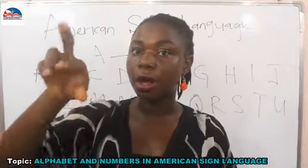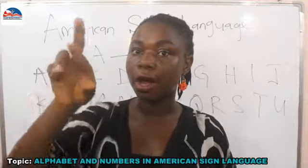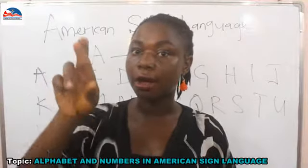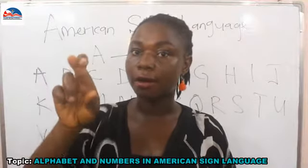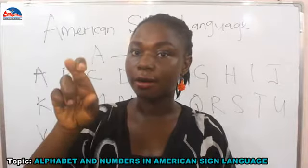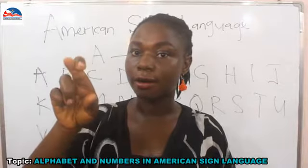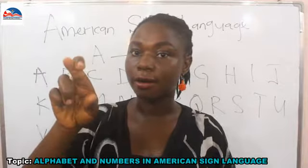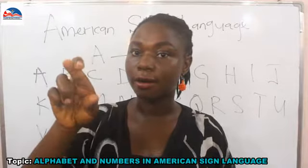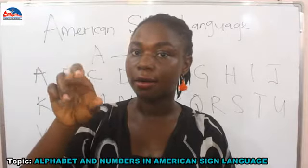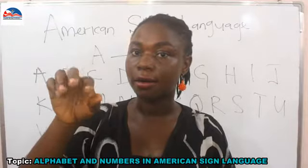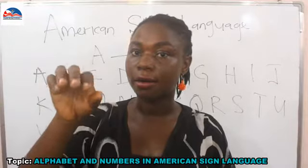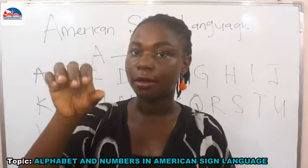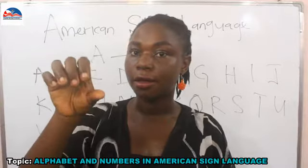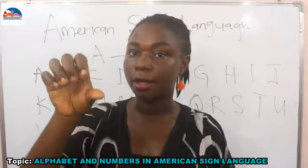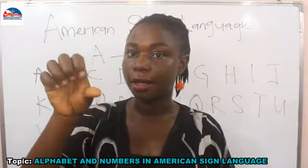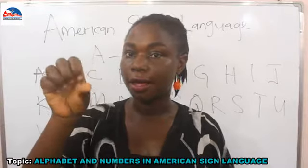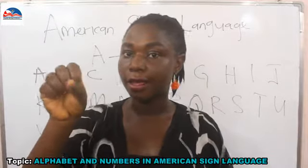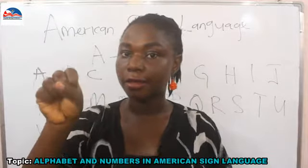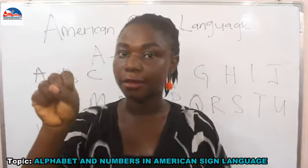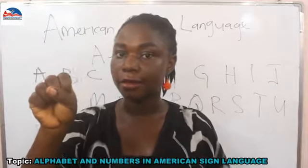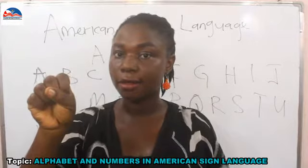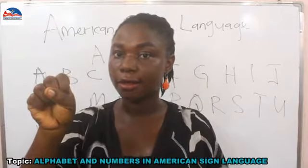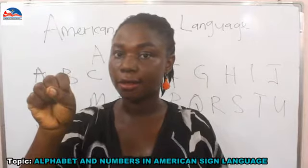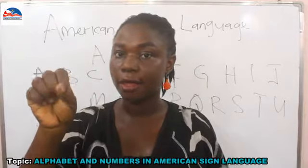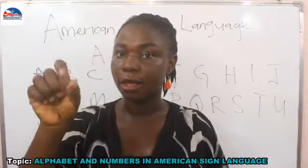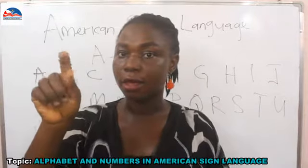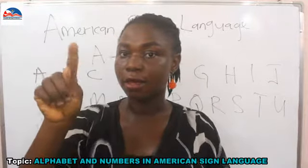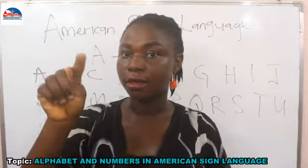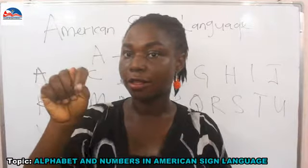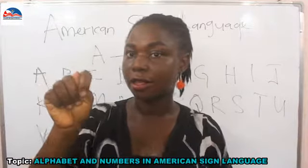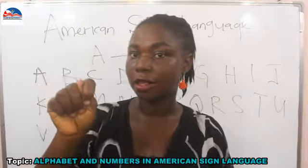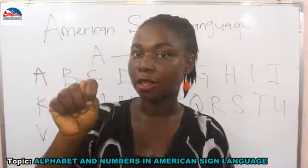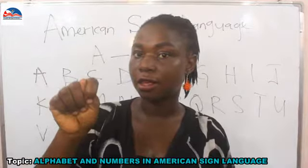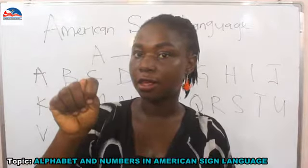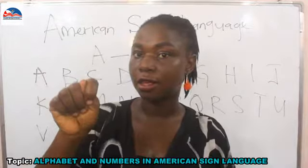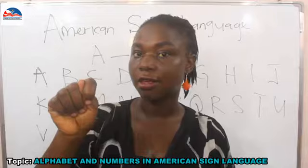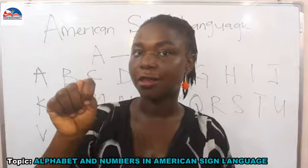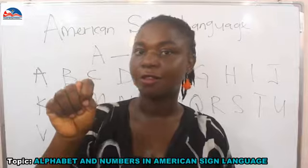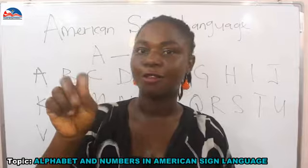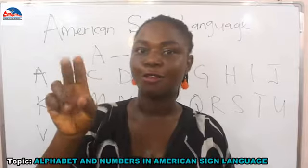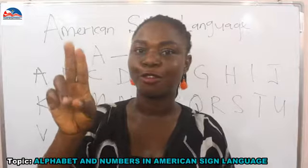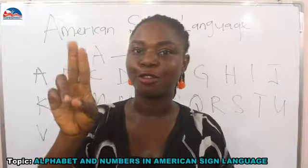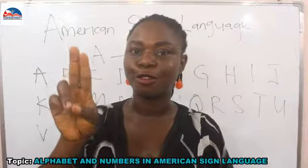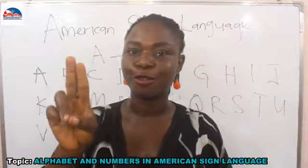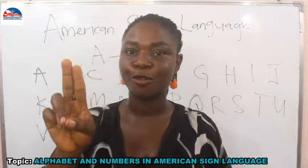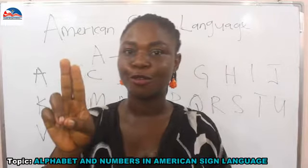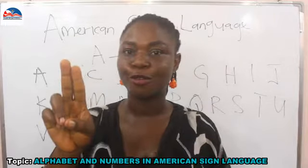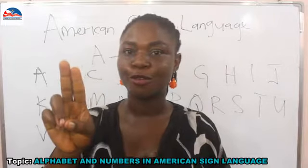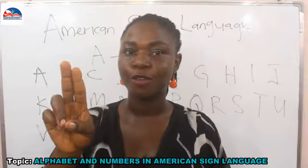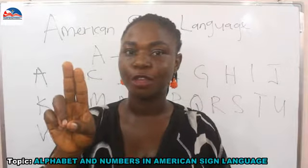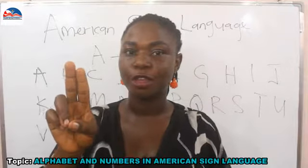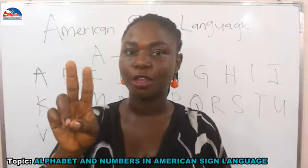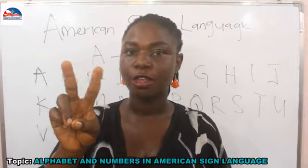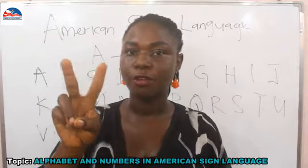your R, your S, your T, your U, your